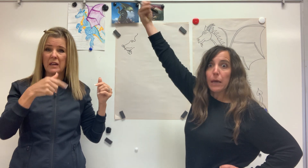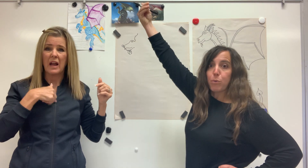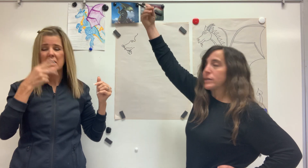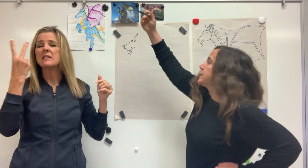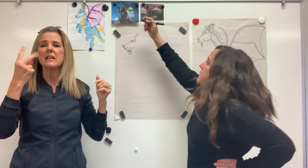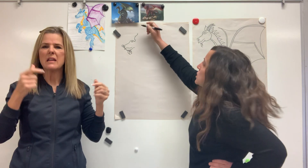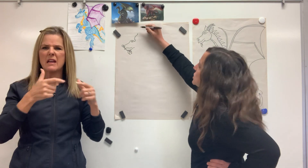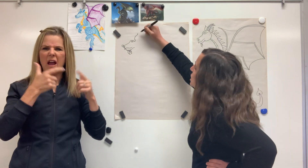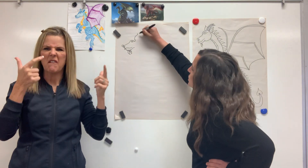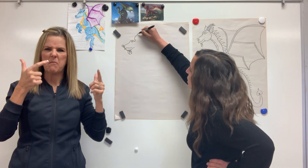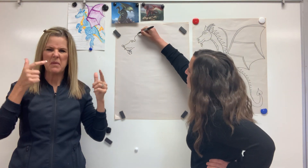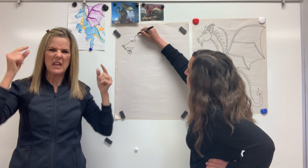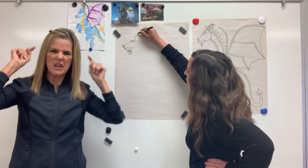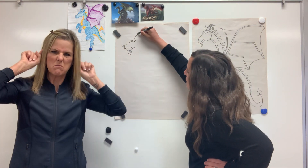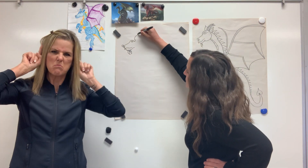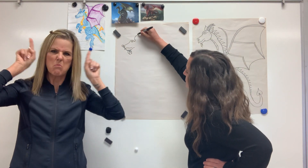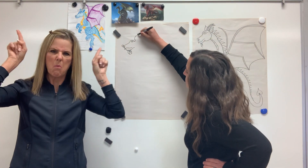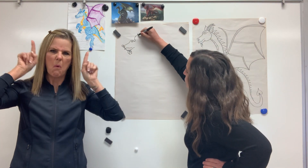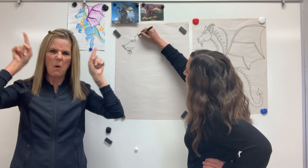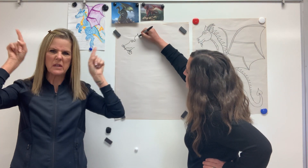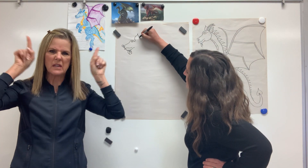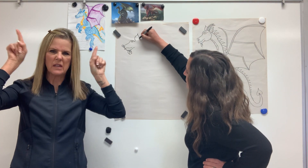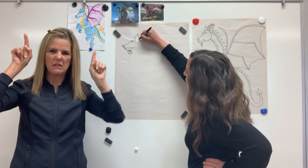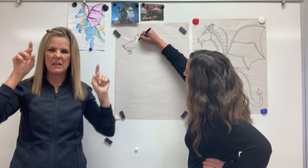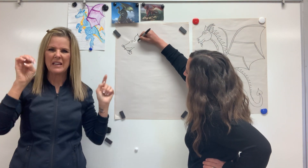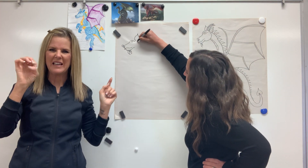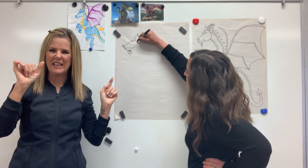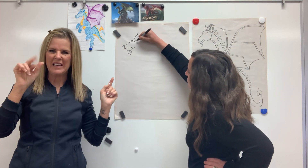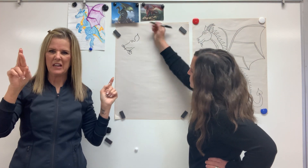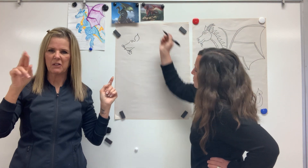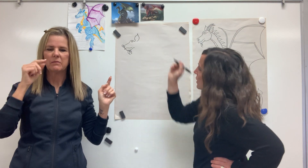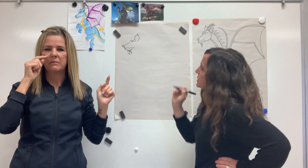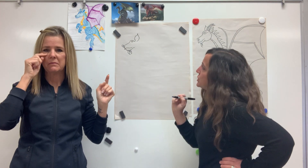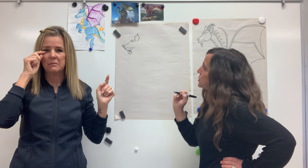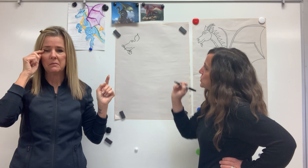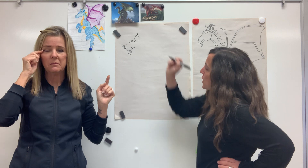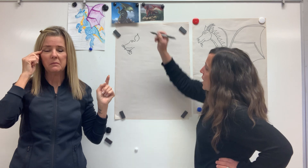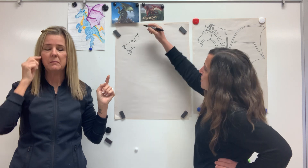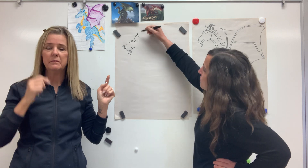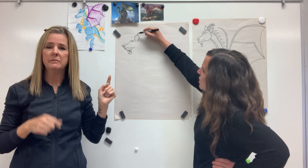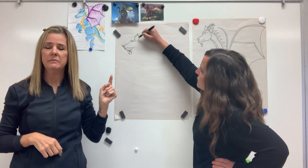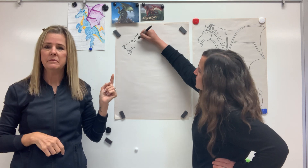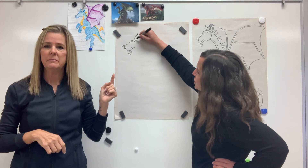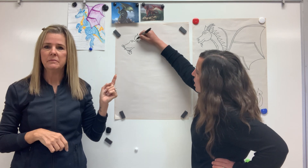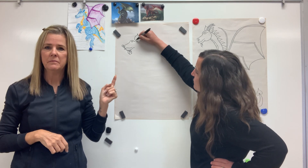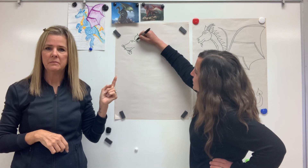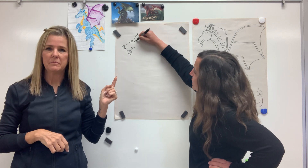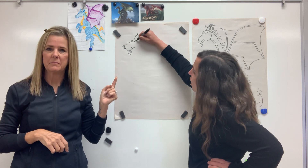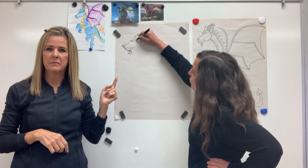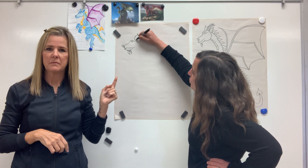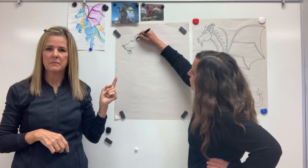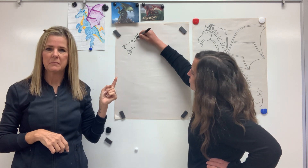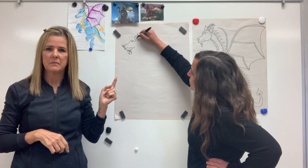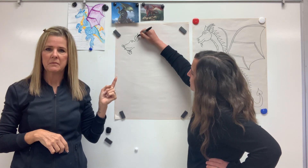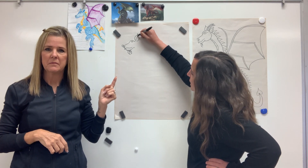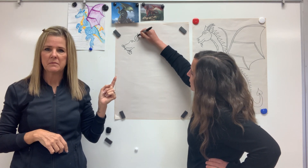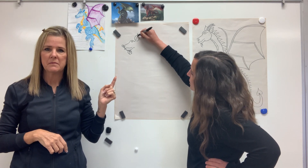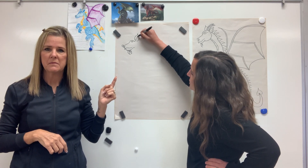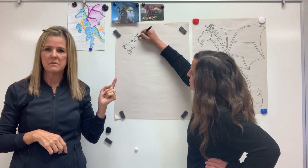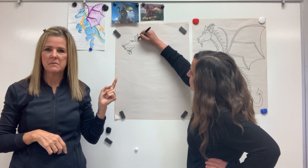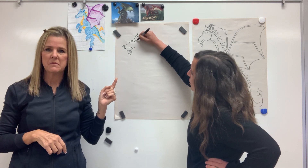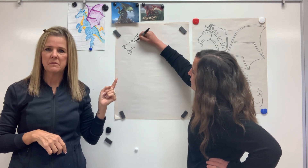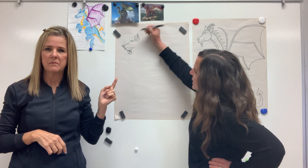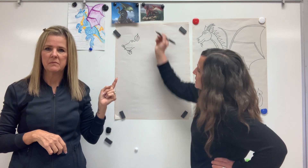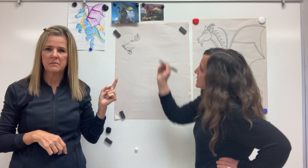like big pointy ears. So I'm gonna make a nice big pointy ear to finish off. And then, oh, if you wanna